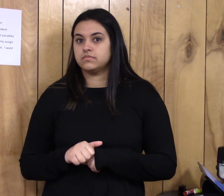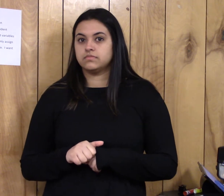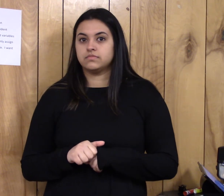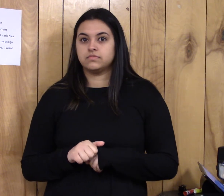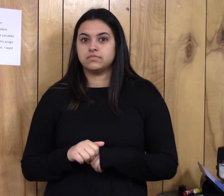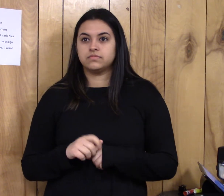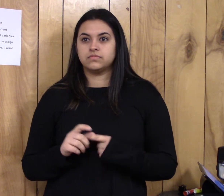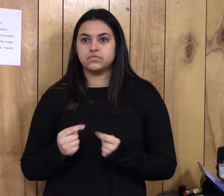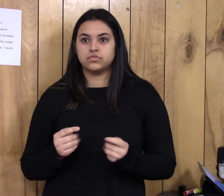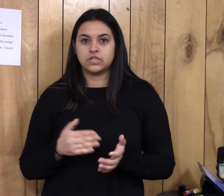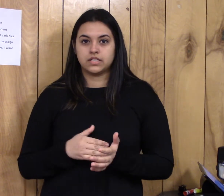Logan Hatley,